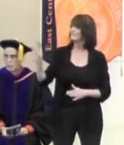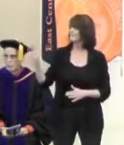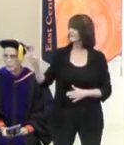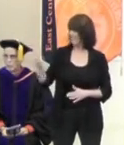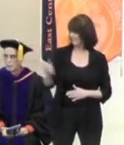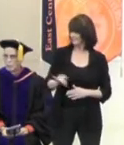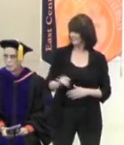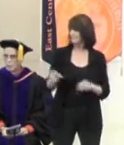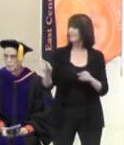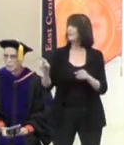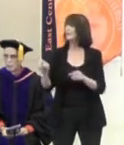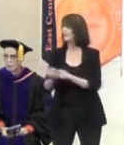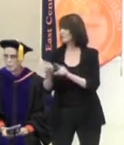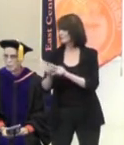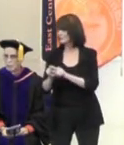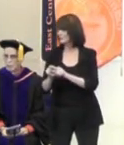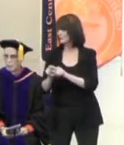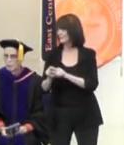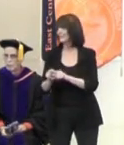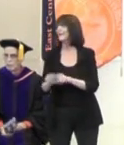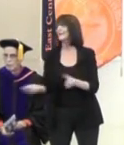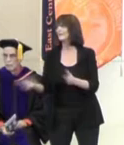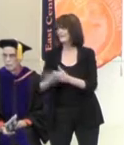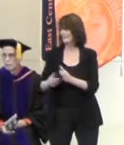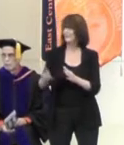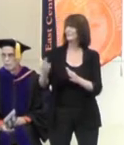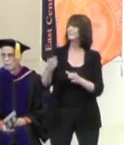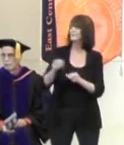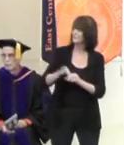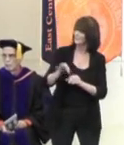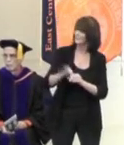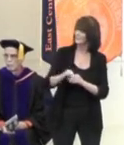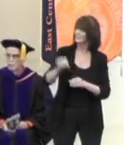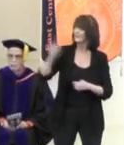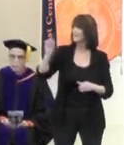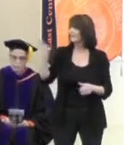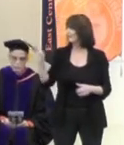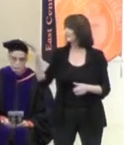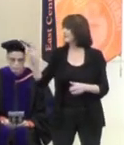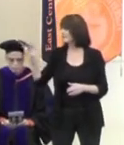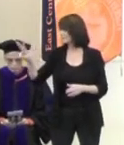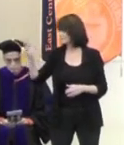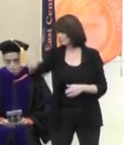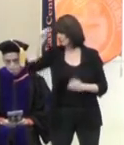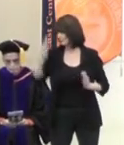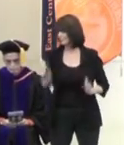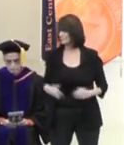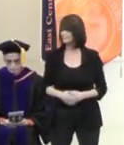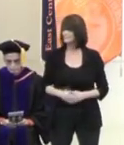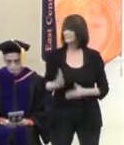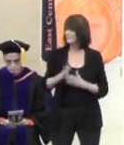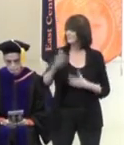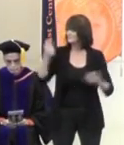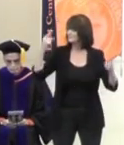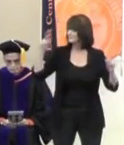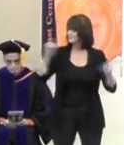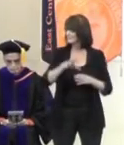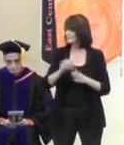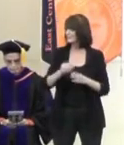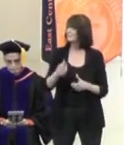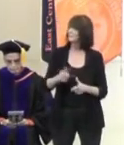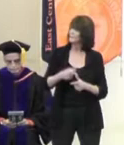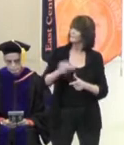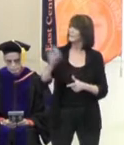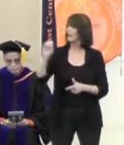1978 and ultimately being re-elected in 1982. Some of his achievements include being the